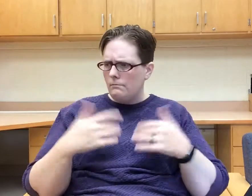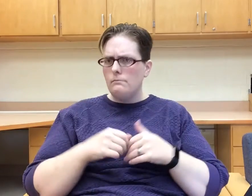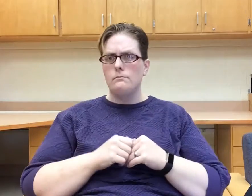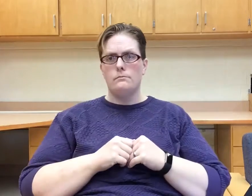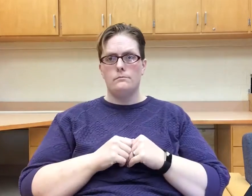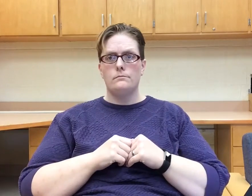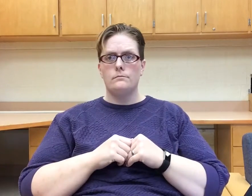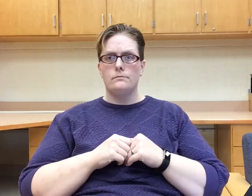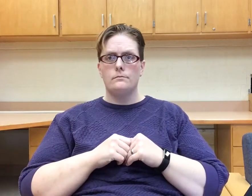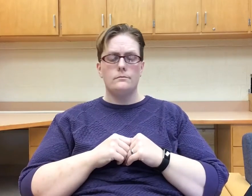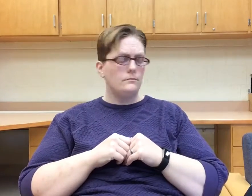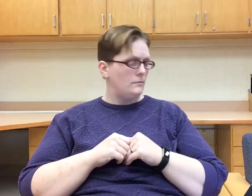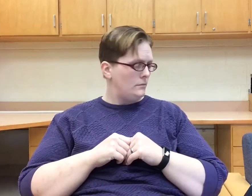How do they differ from each other?